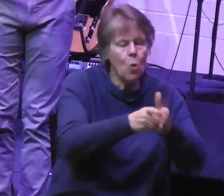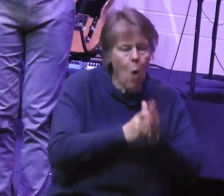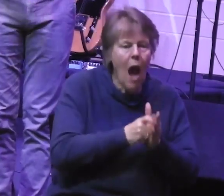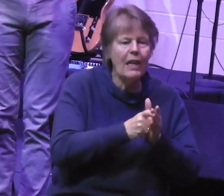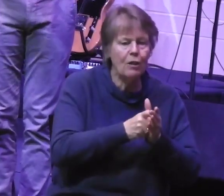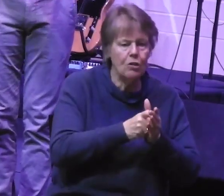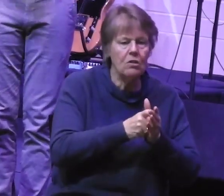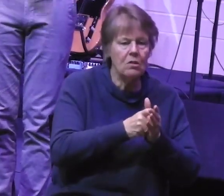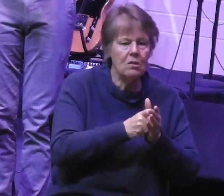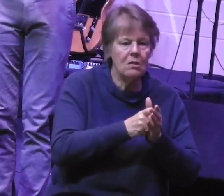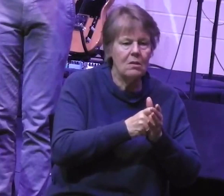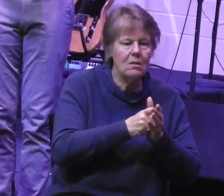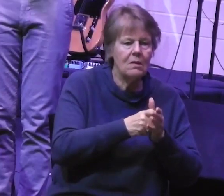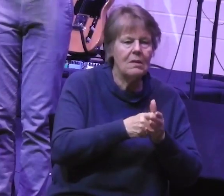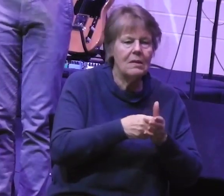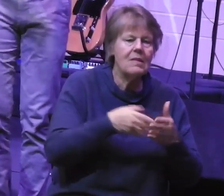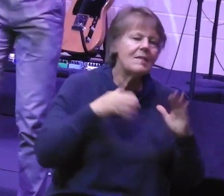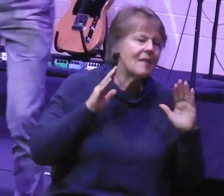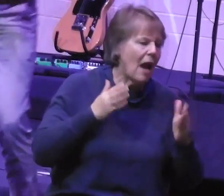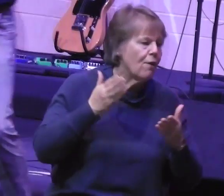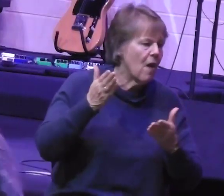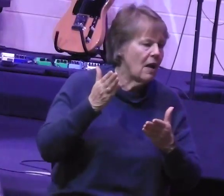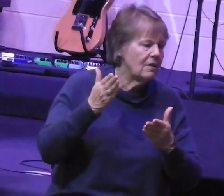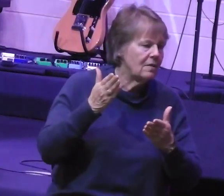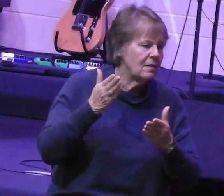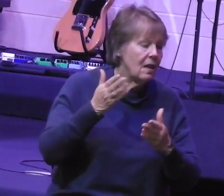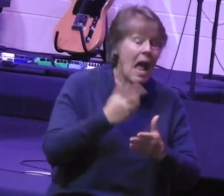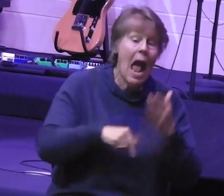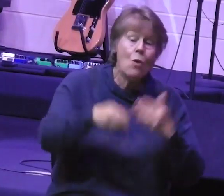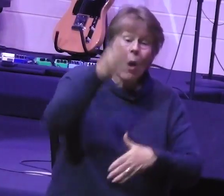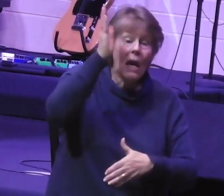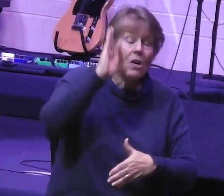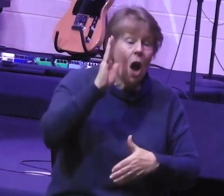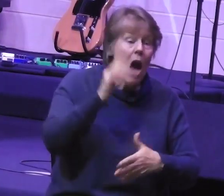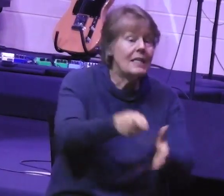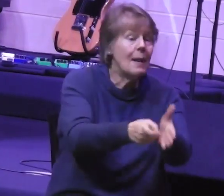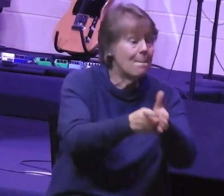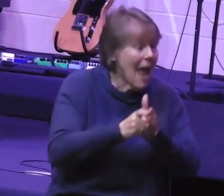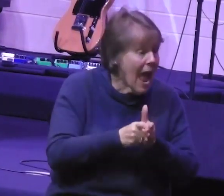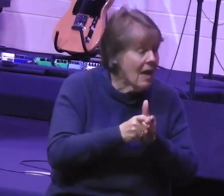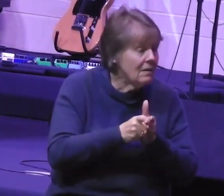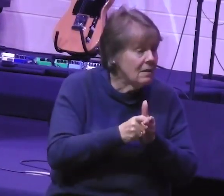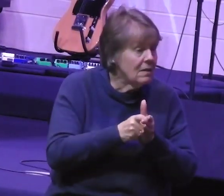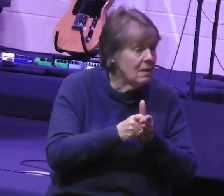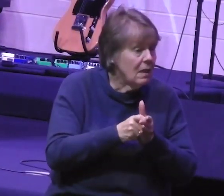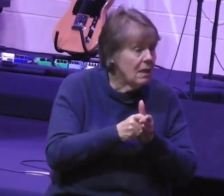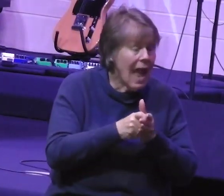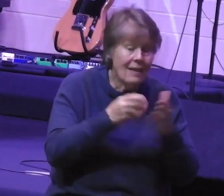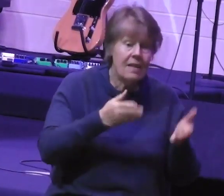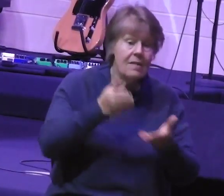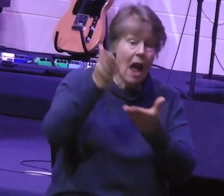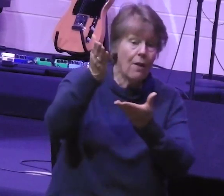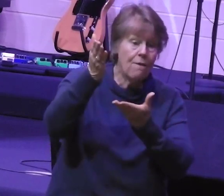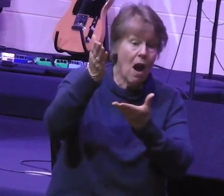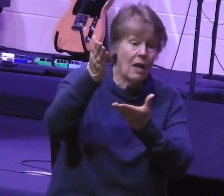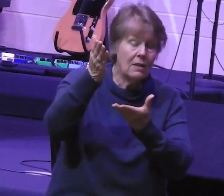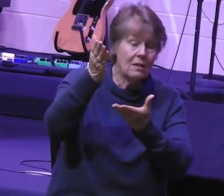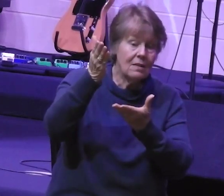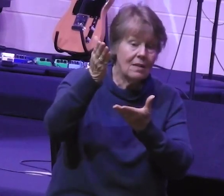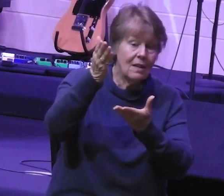thing that God demands as a sacrifice is exactly what God